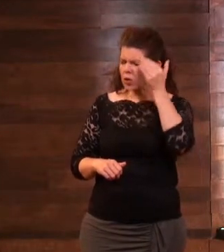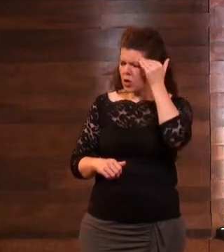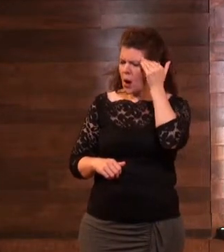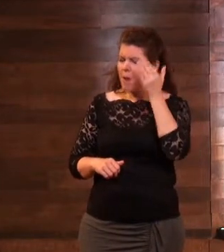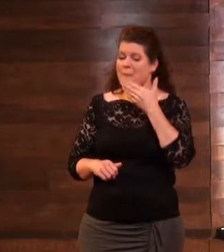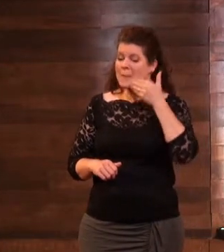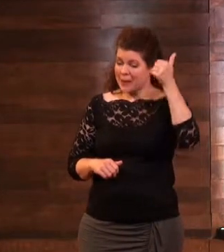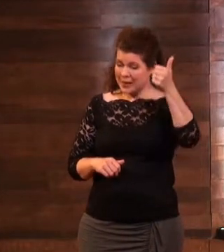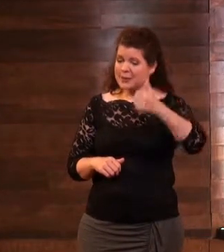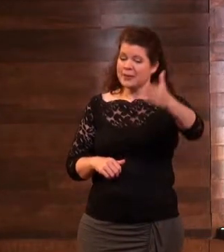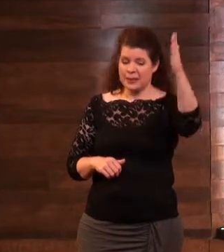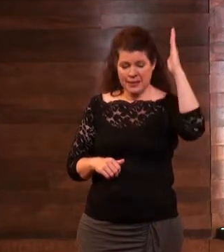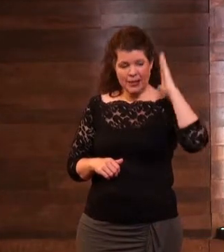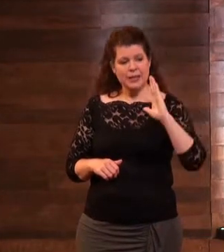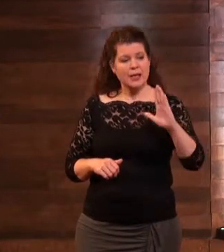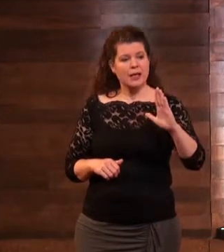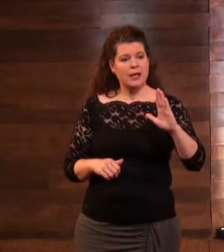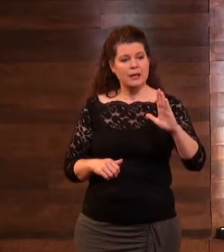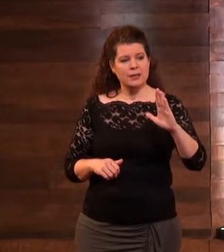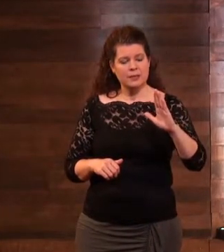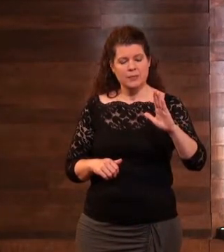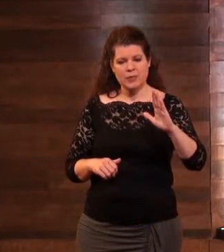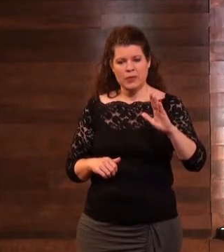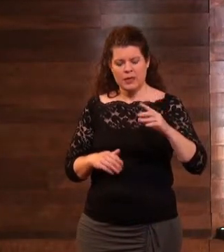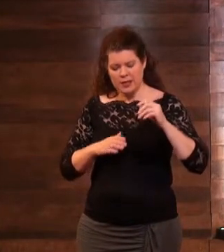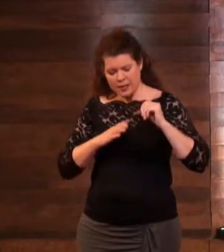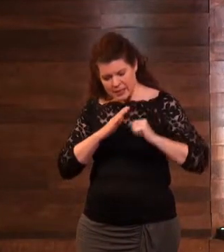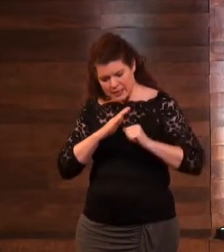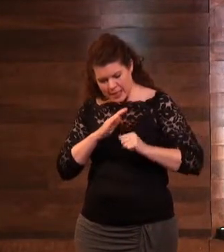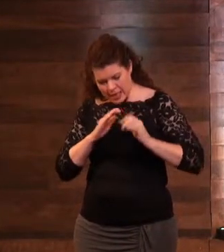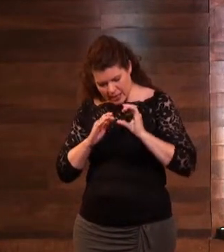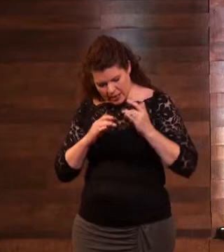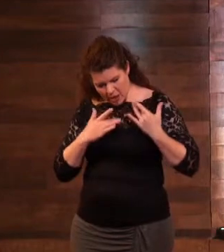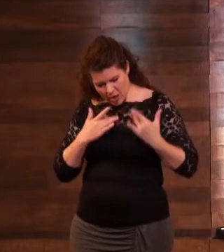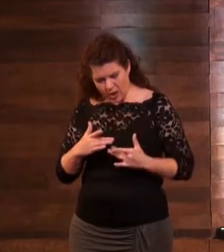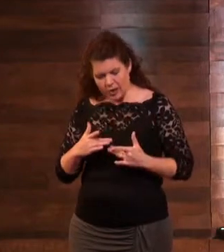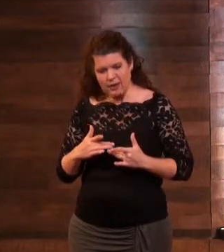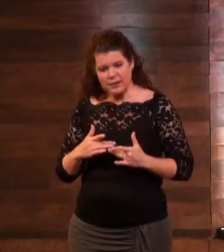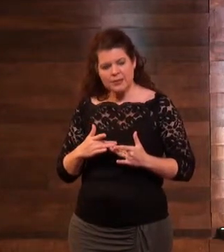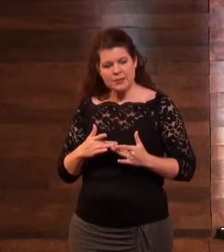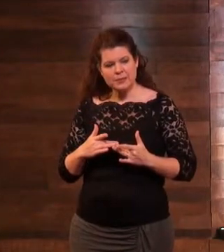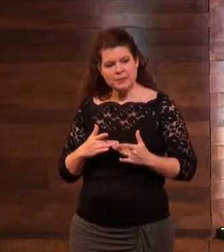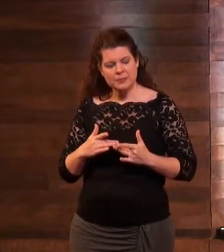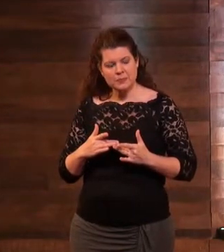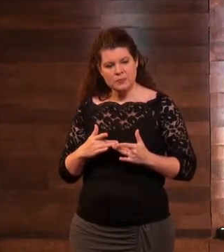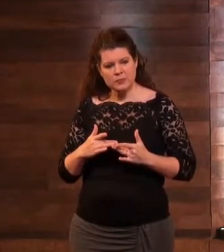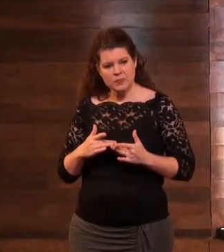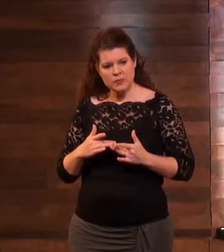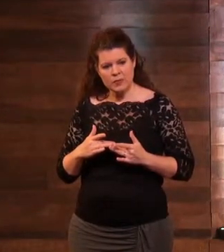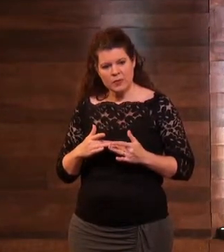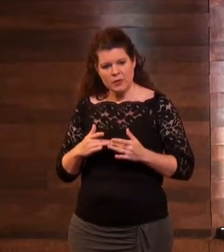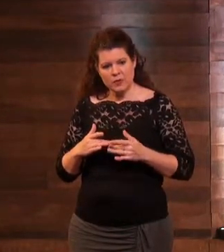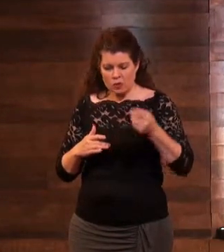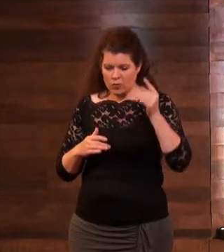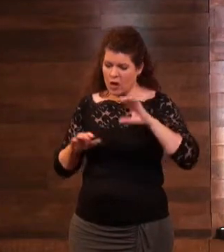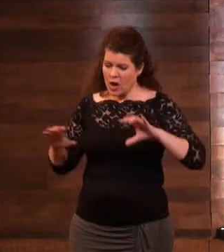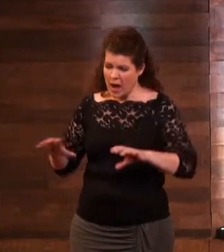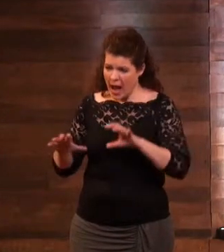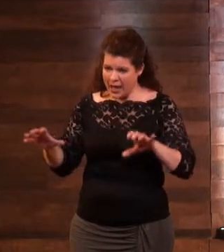would deny it. But it must be hidden in our heart somewhere, because that's the only explanation for our actions and